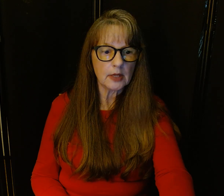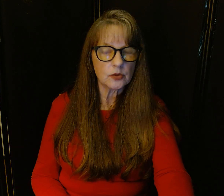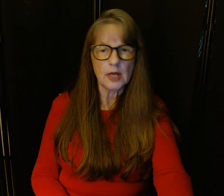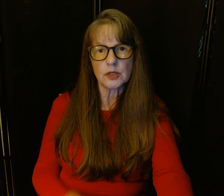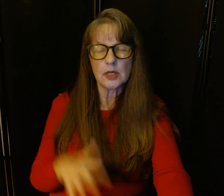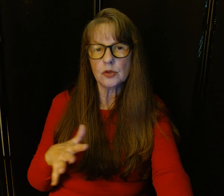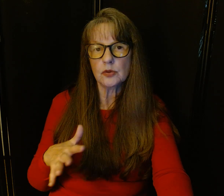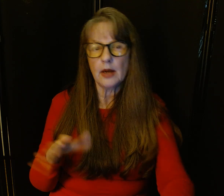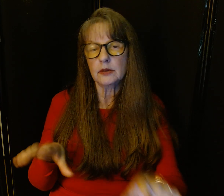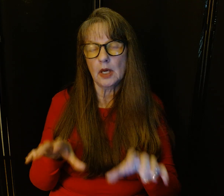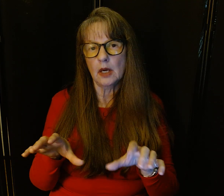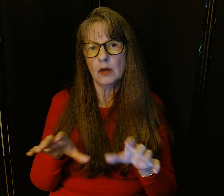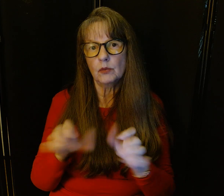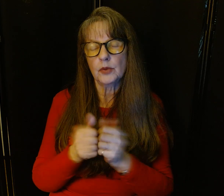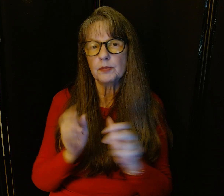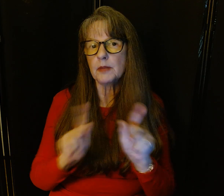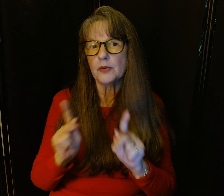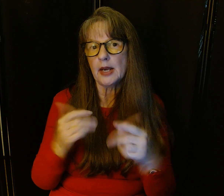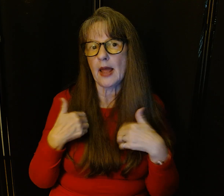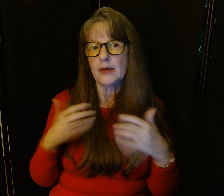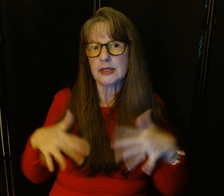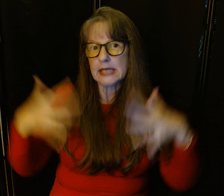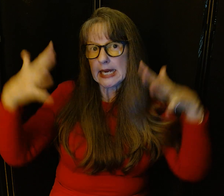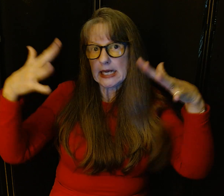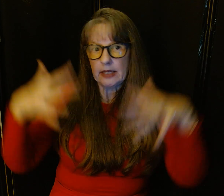exercises. They do that with people that have anxiety.